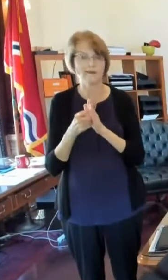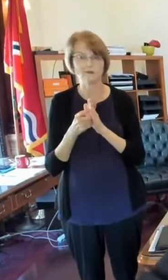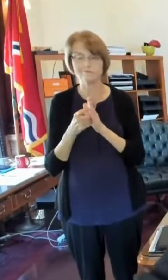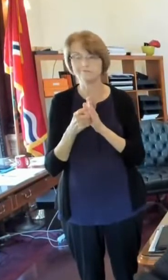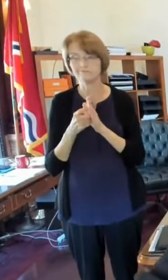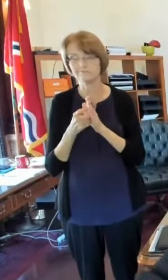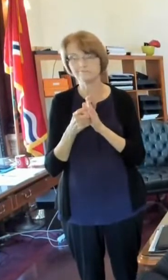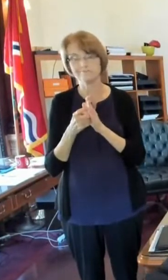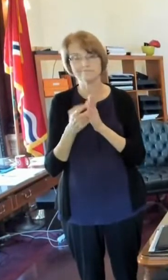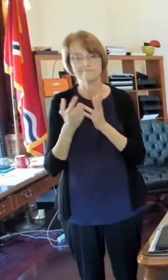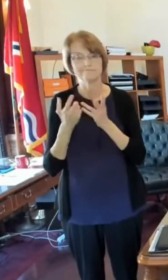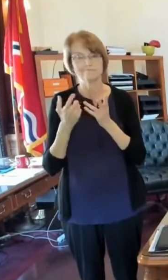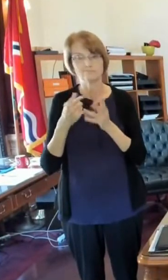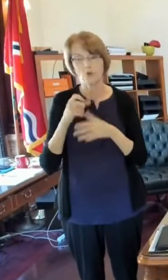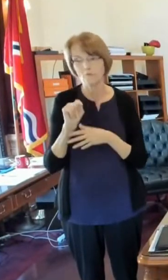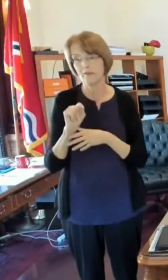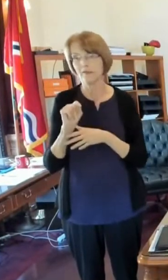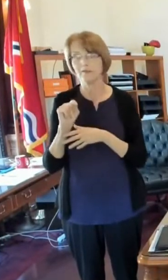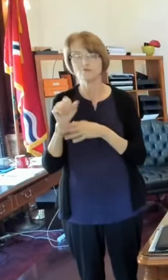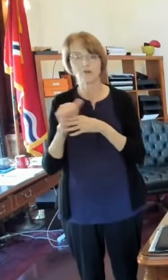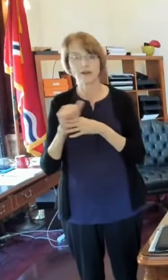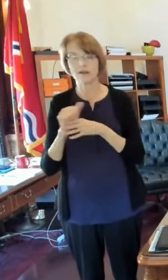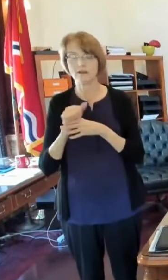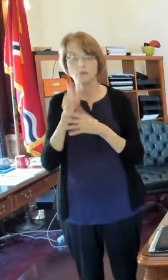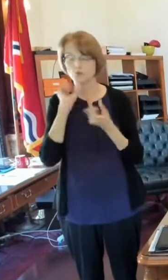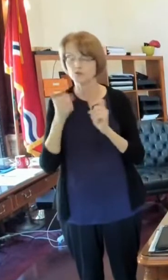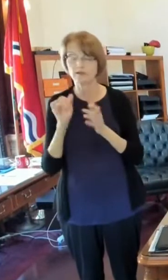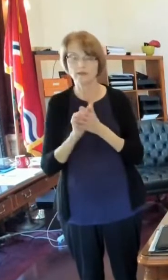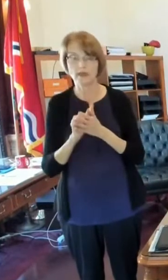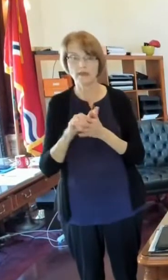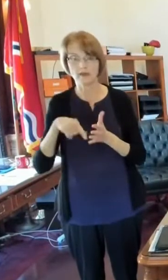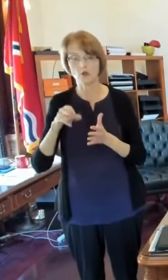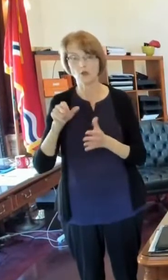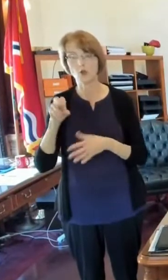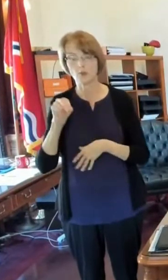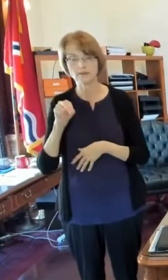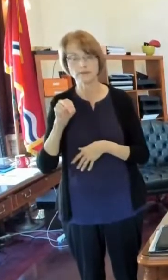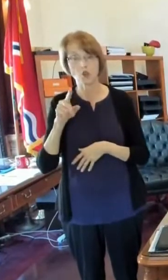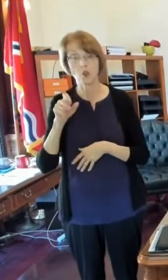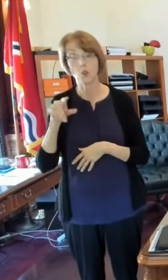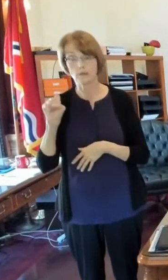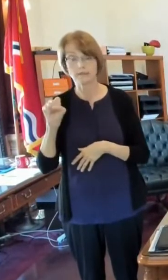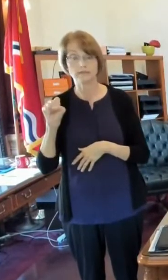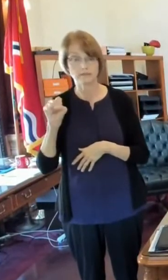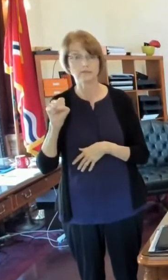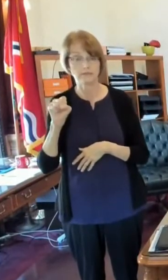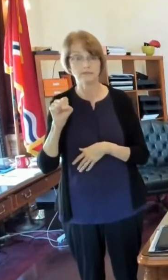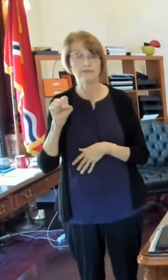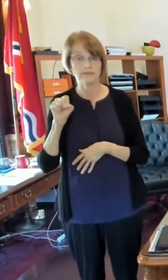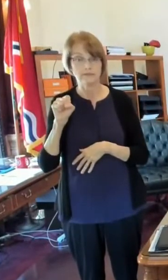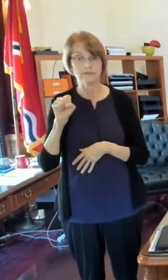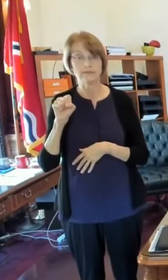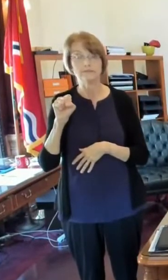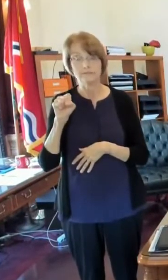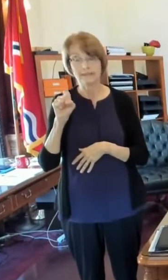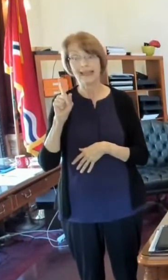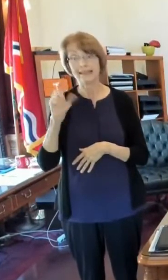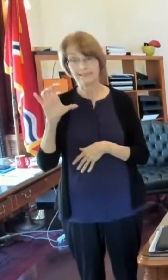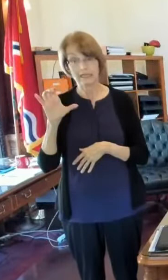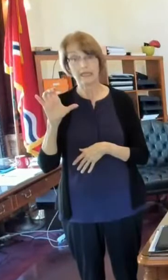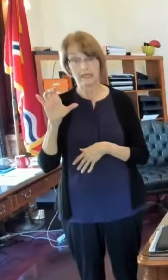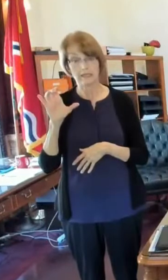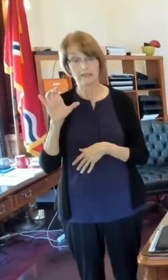that. And Quentin Lucas, the mayor in Kansas City, and I have both joined hands on